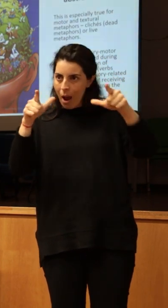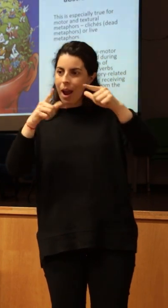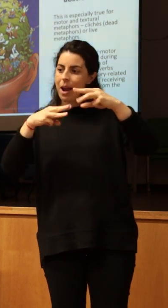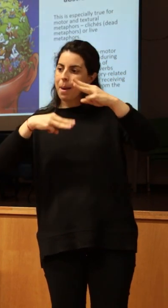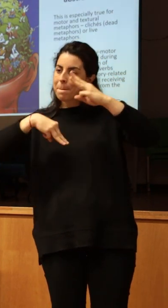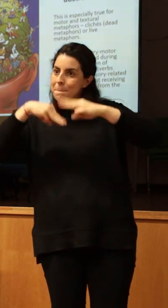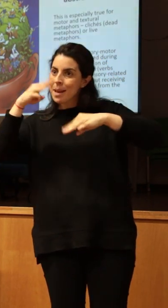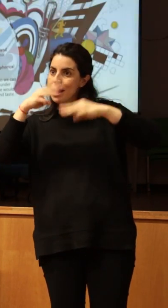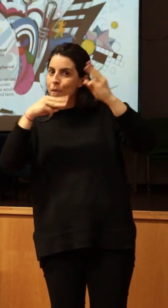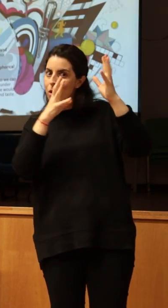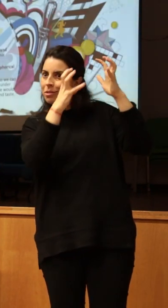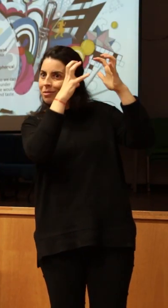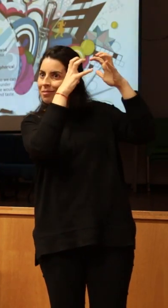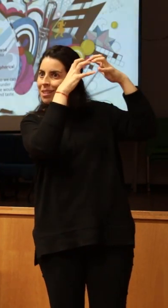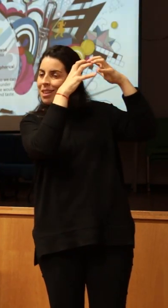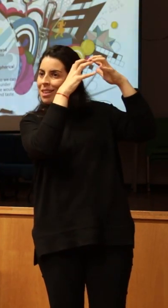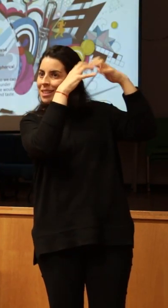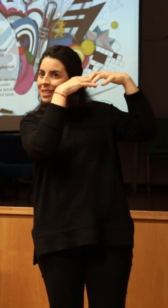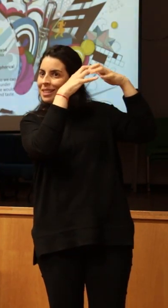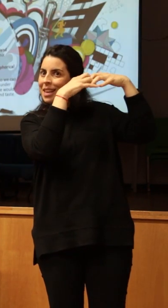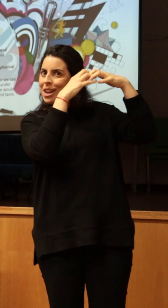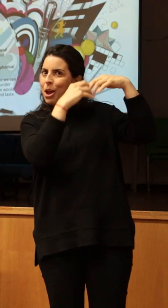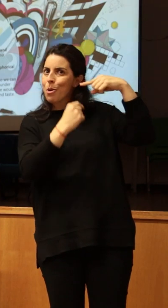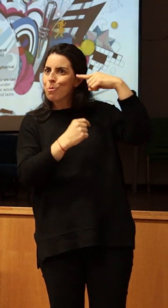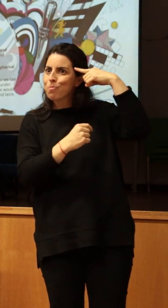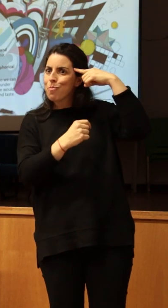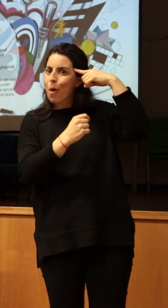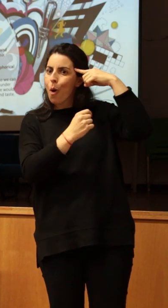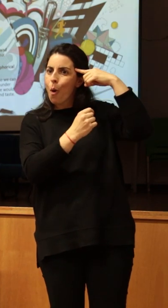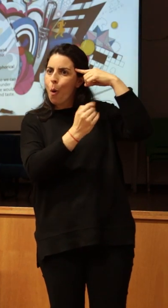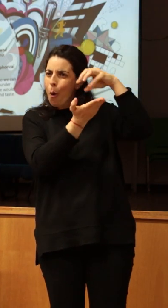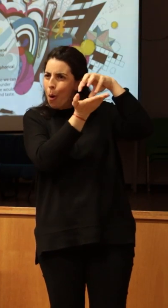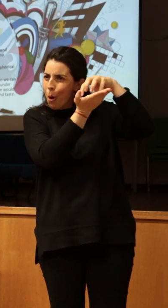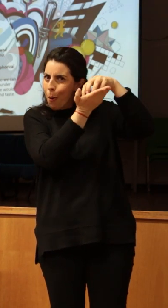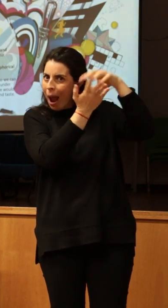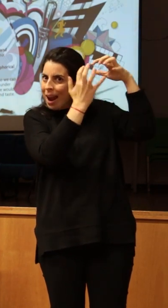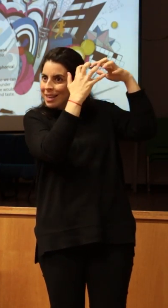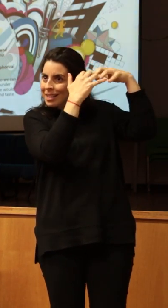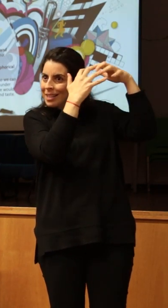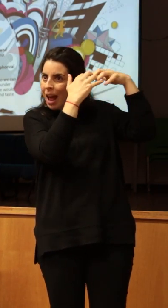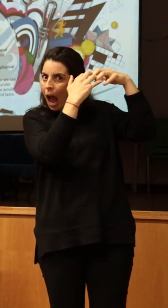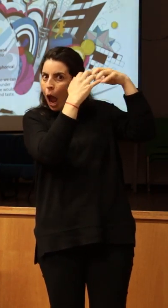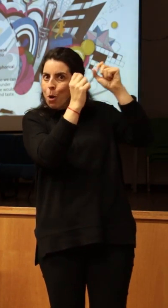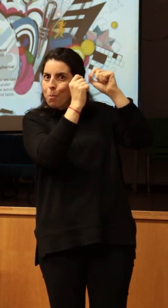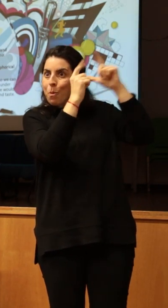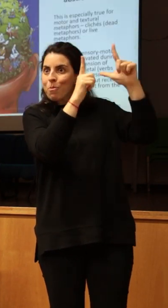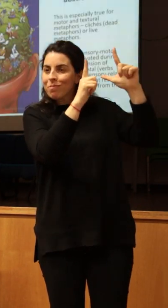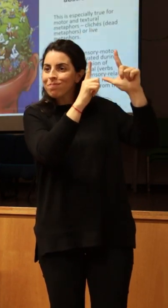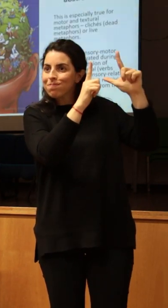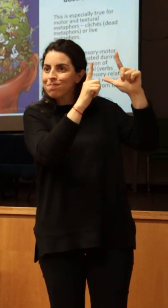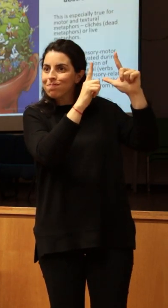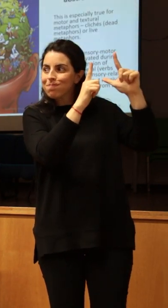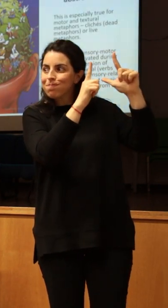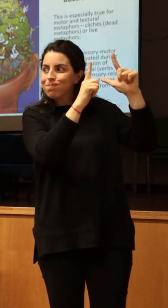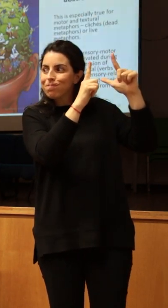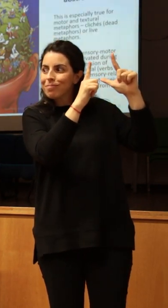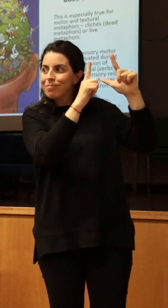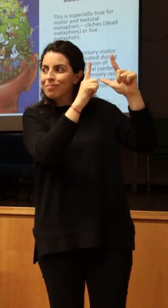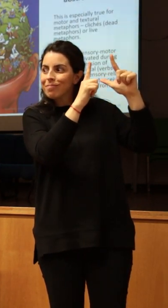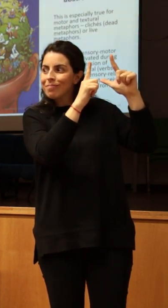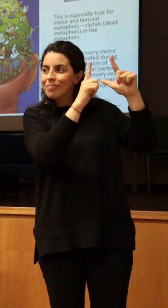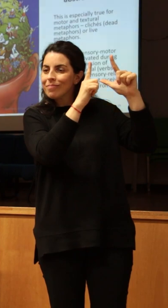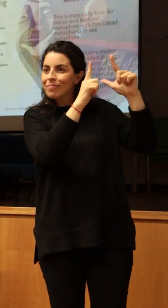la parte del cerebro que tiene que ver con esa metáfora que yo estoy utilizando se activa. La parte de la corteza,